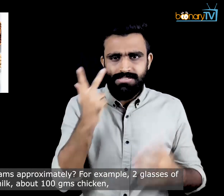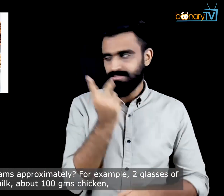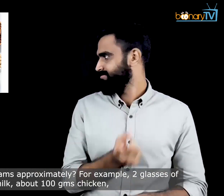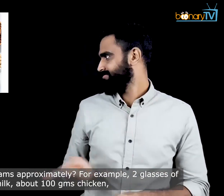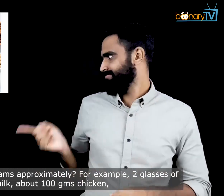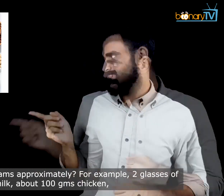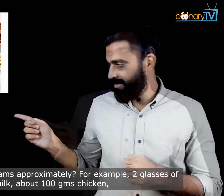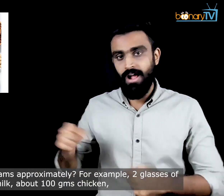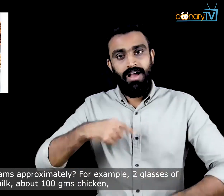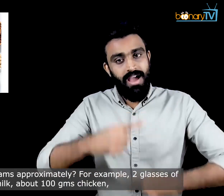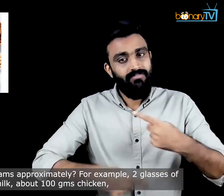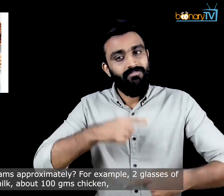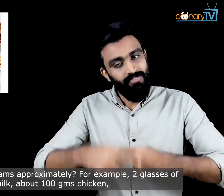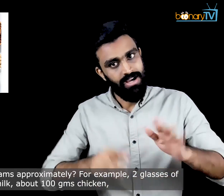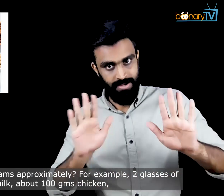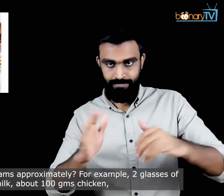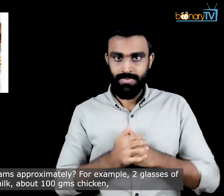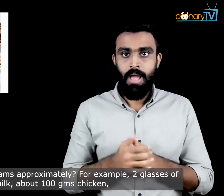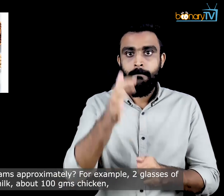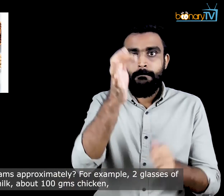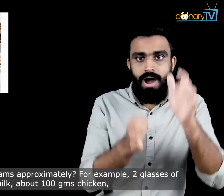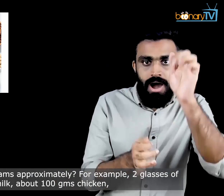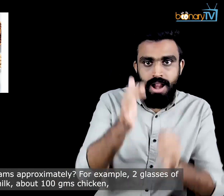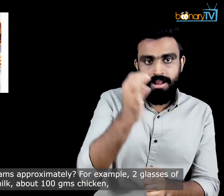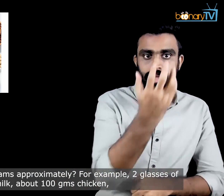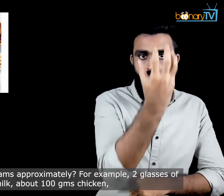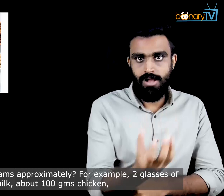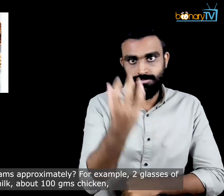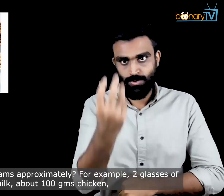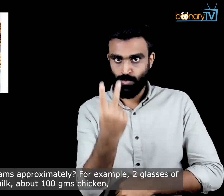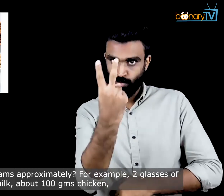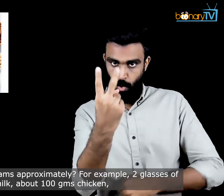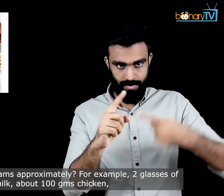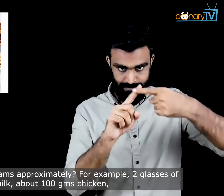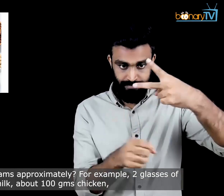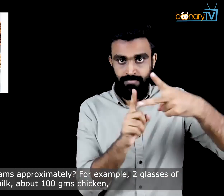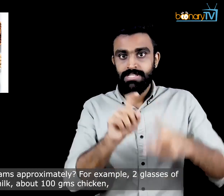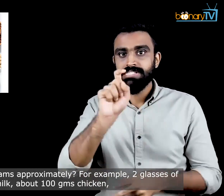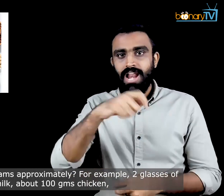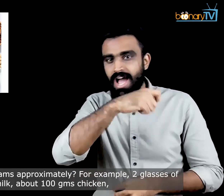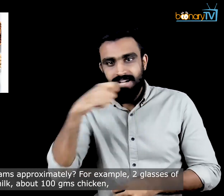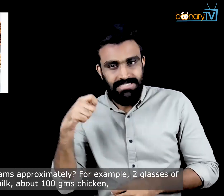for example two glasses of milk about 100 grams of chicken